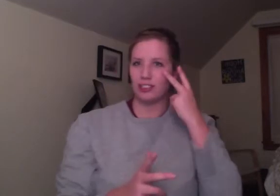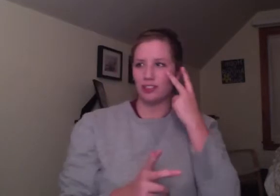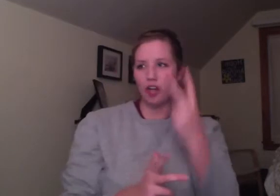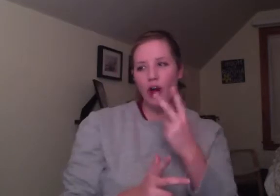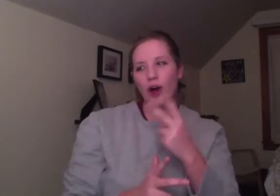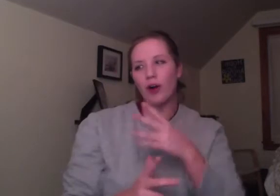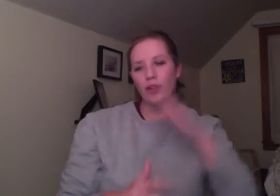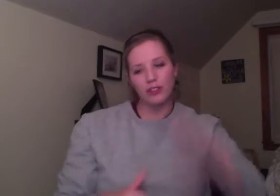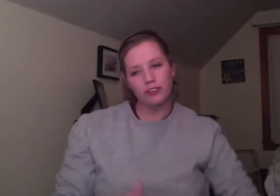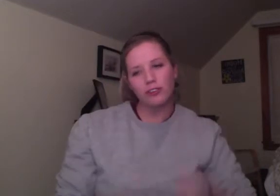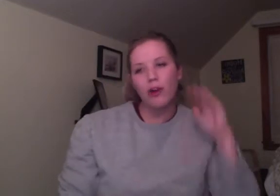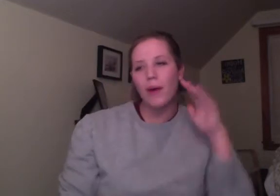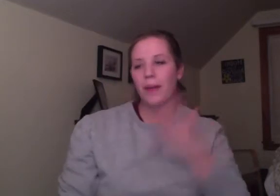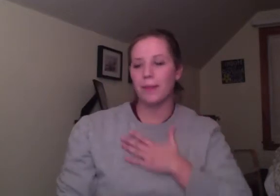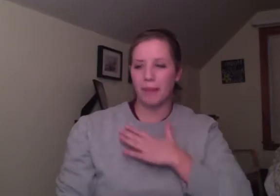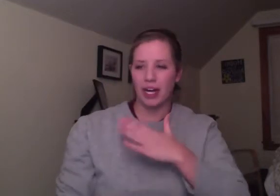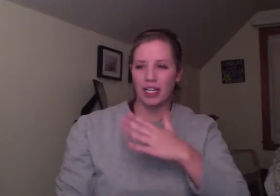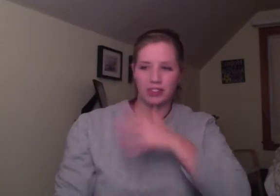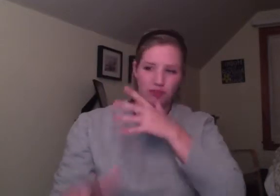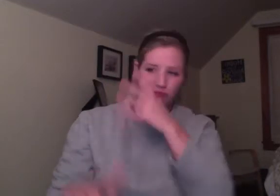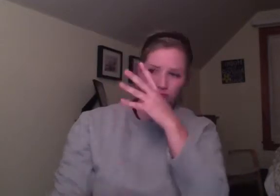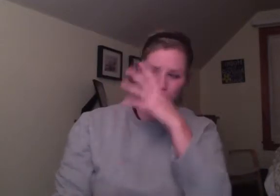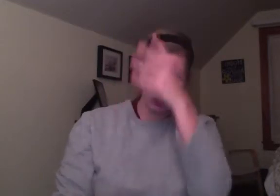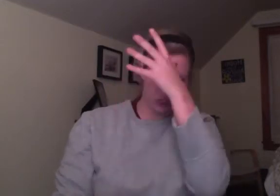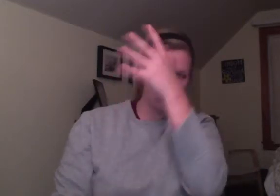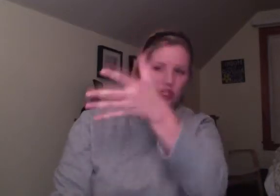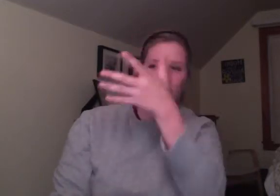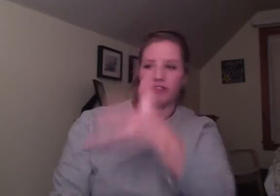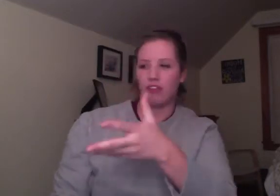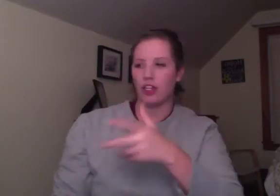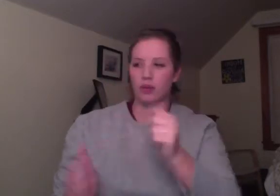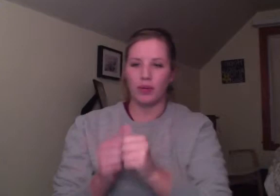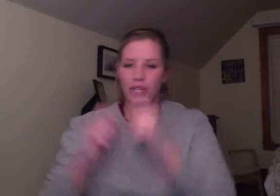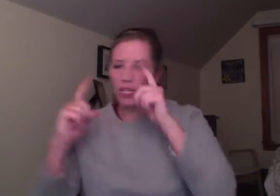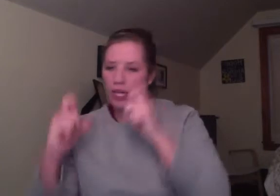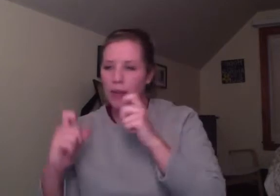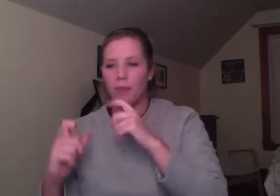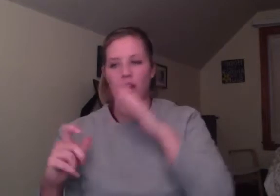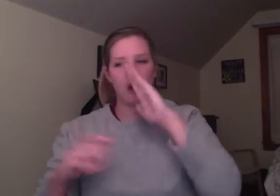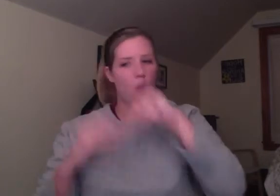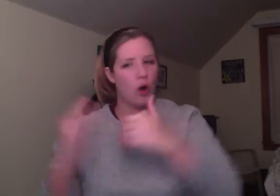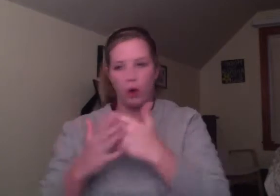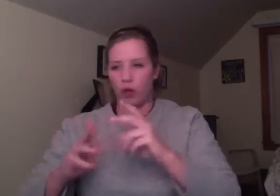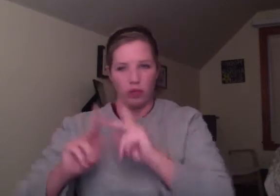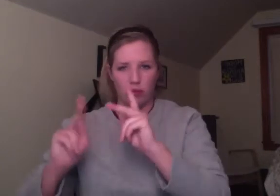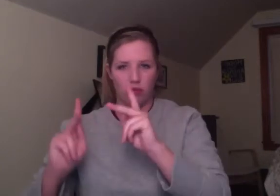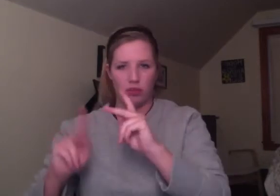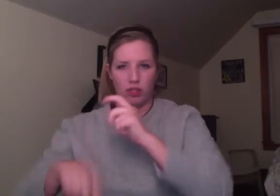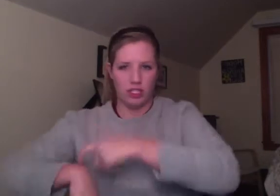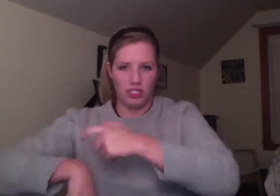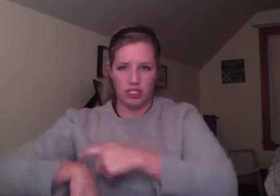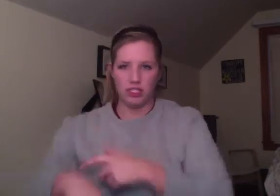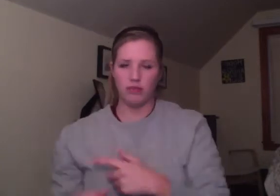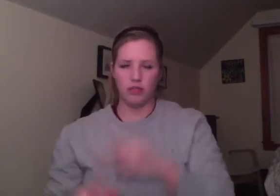my earliest memories as a child with my grandfather was him and his camera, and he really used photography as like a social